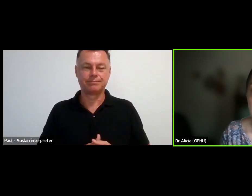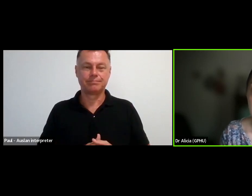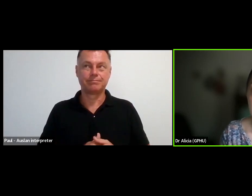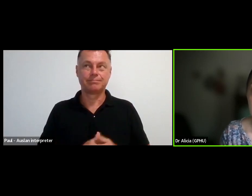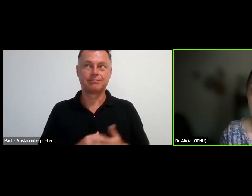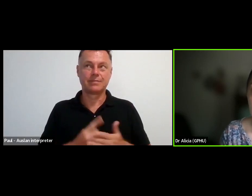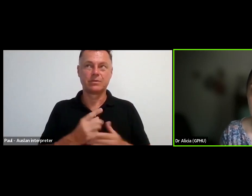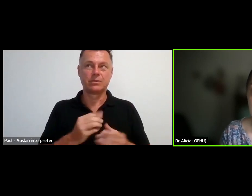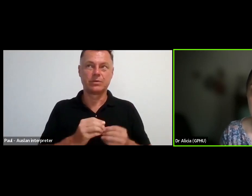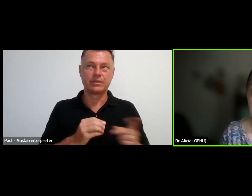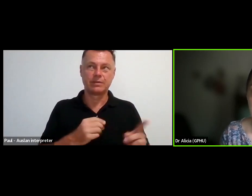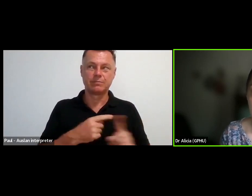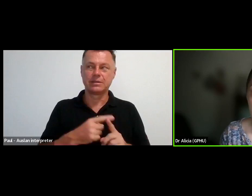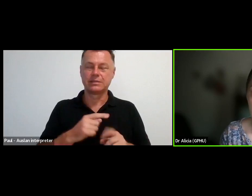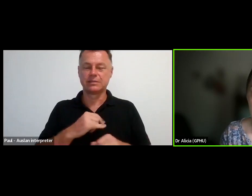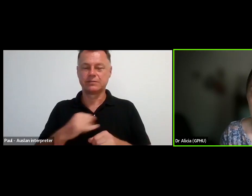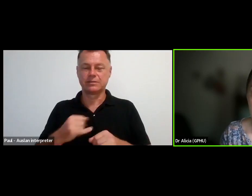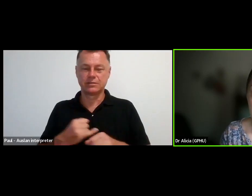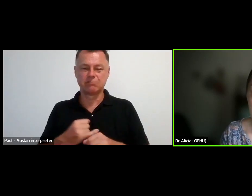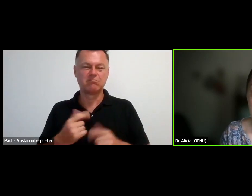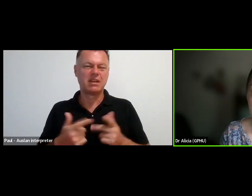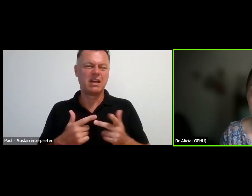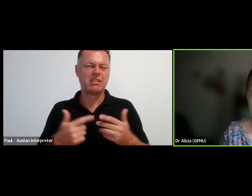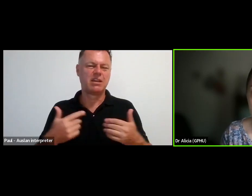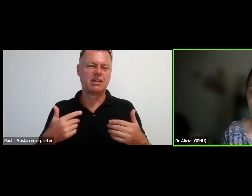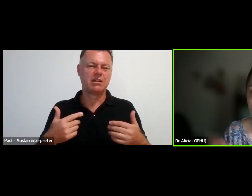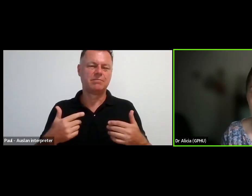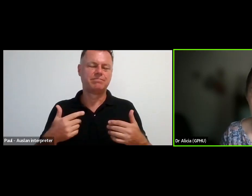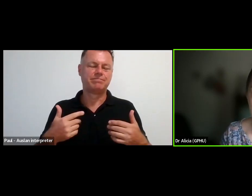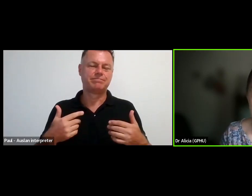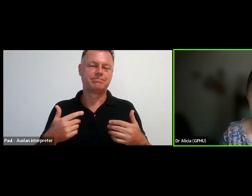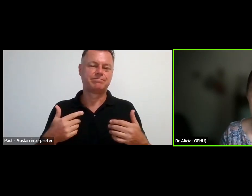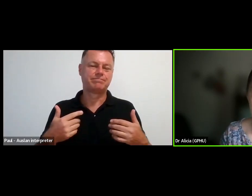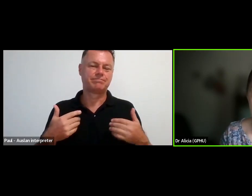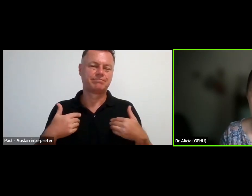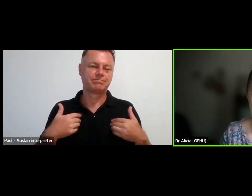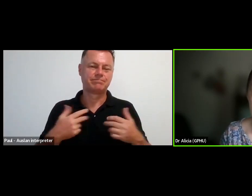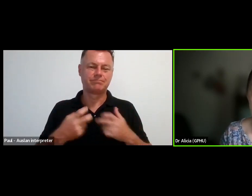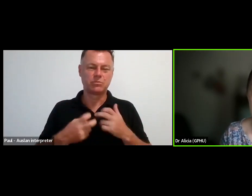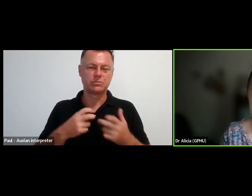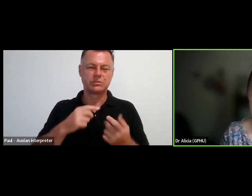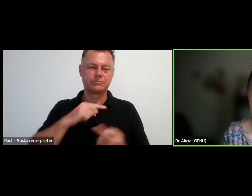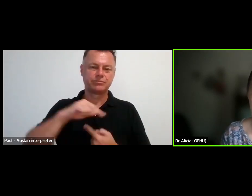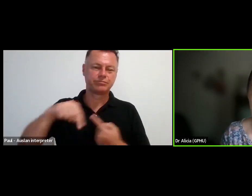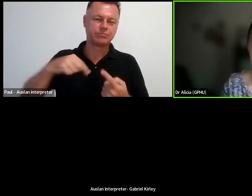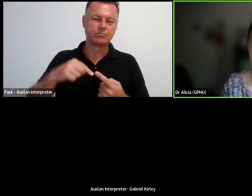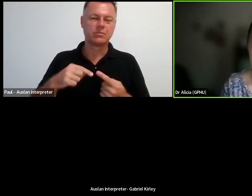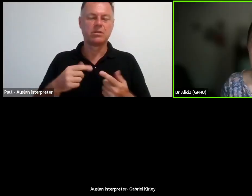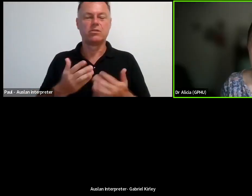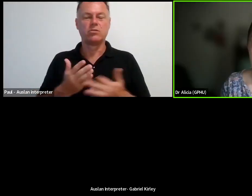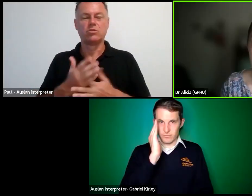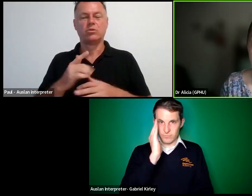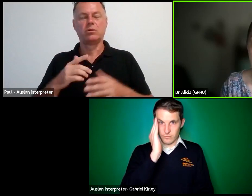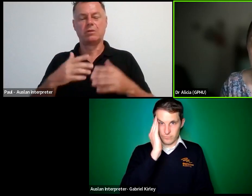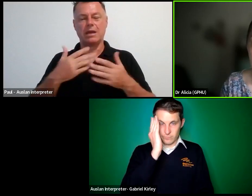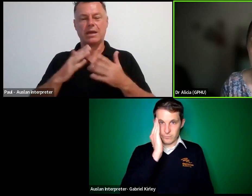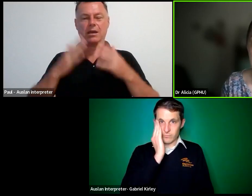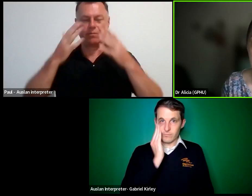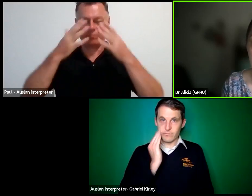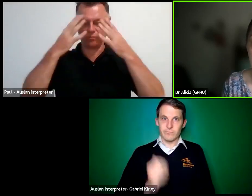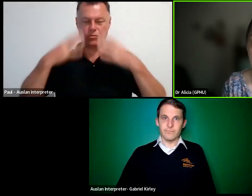vaccine, and other complications through all the different systems in their body,